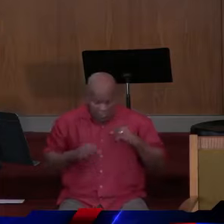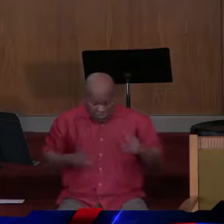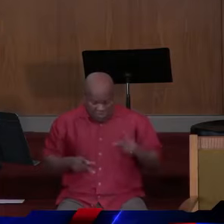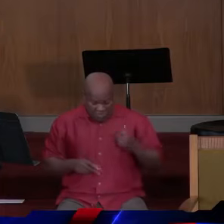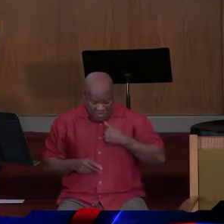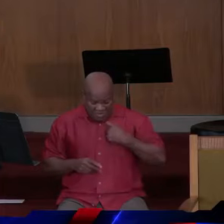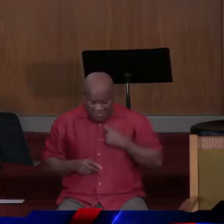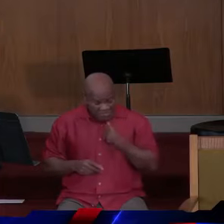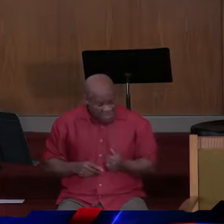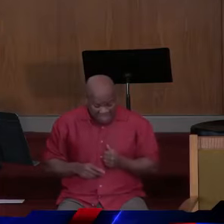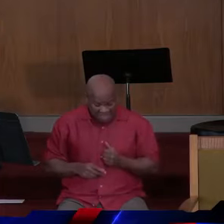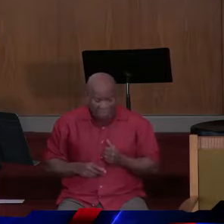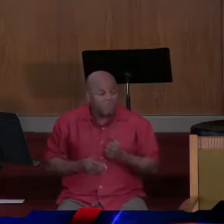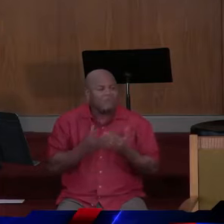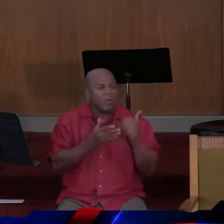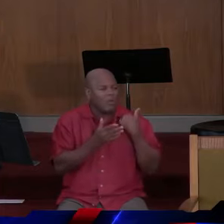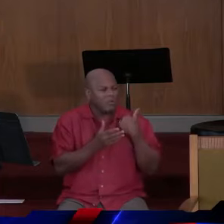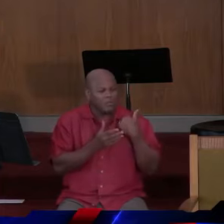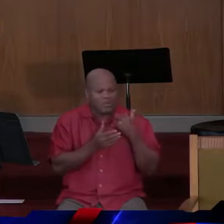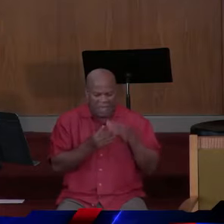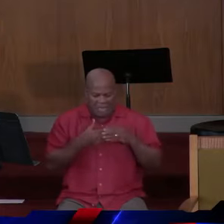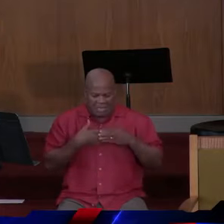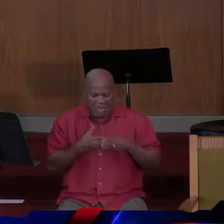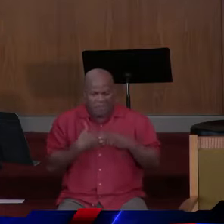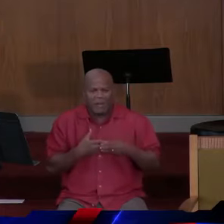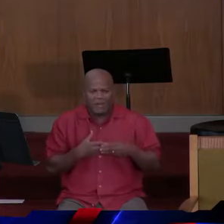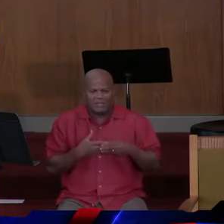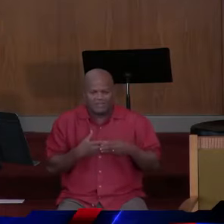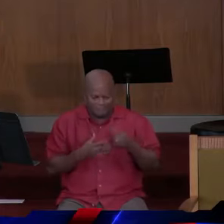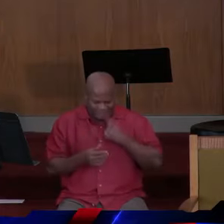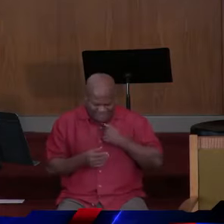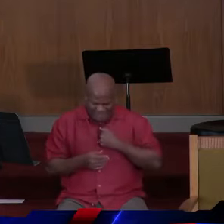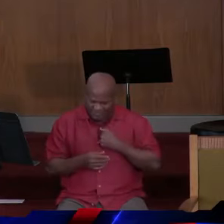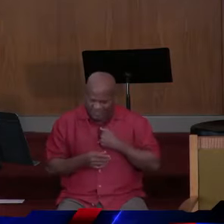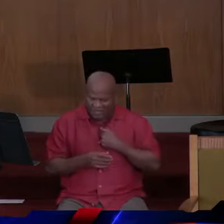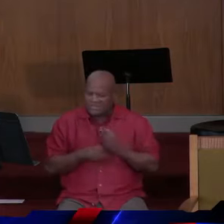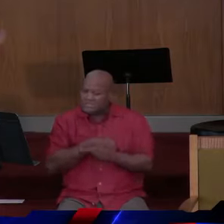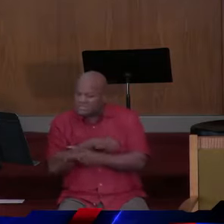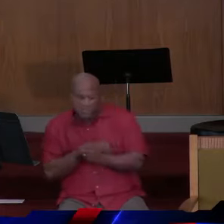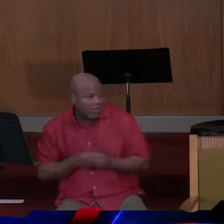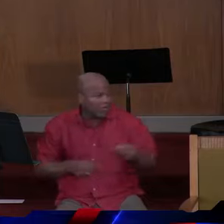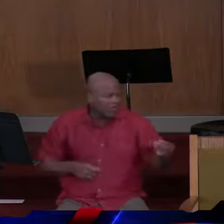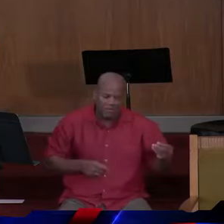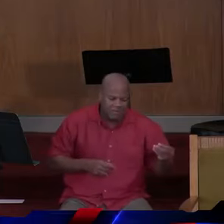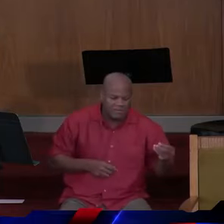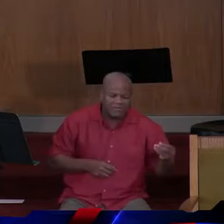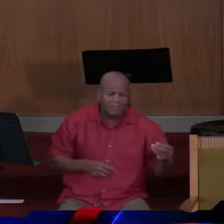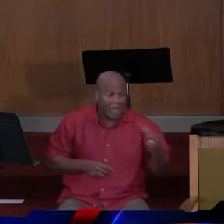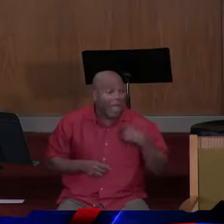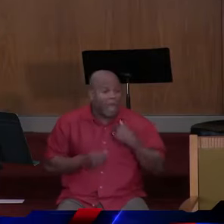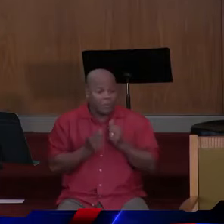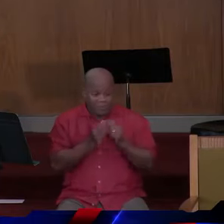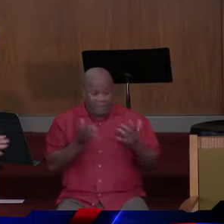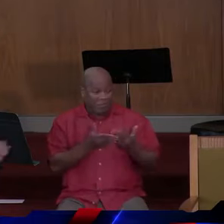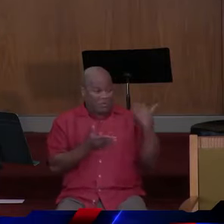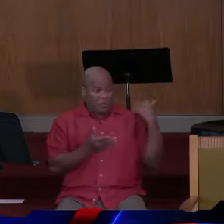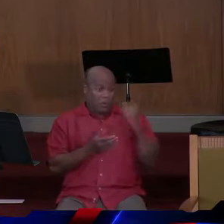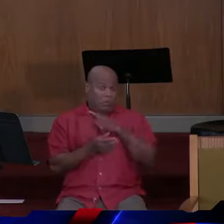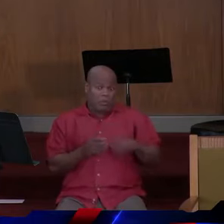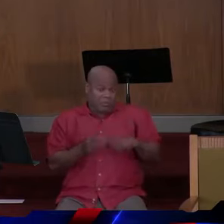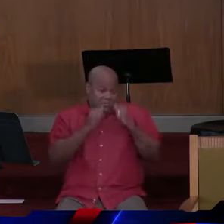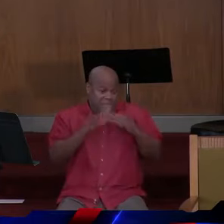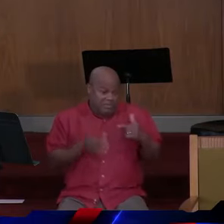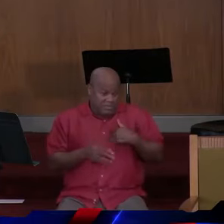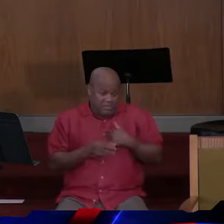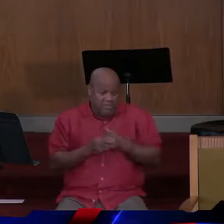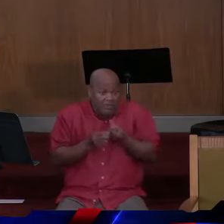without before I compromise who I am. And I don't know about you, but I've been without before. So, you know, the Lord has blessed me with